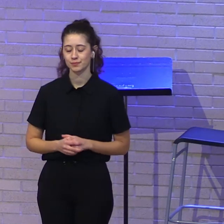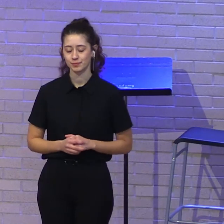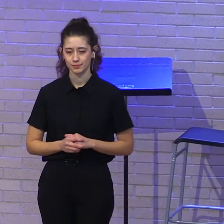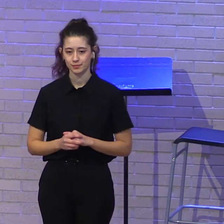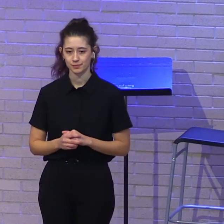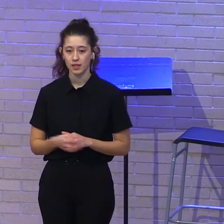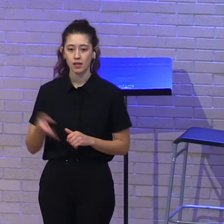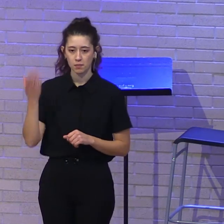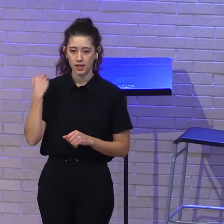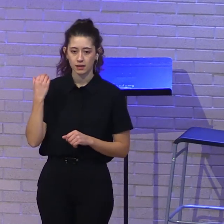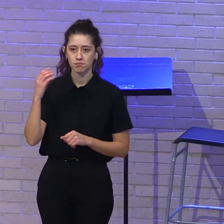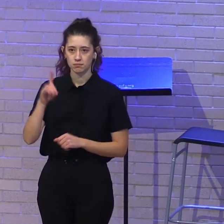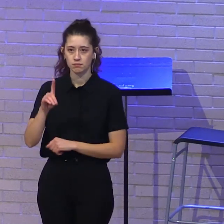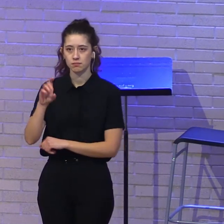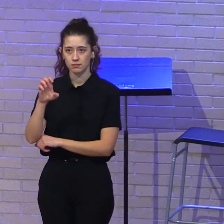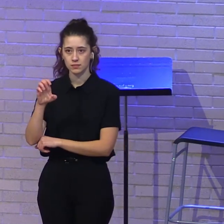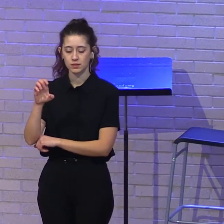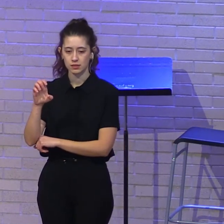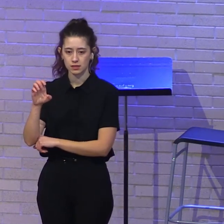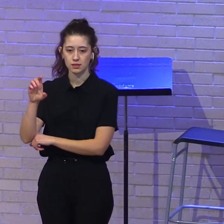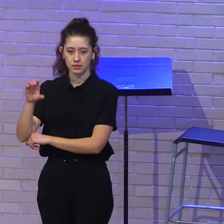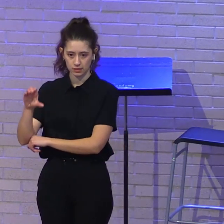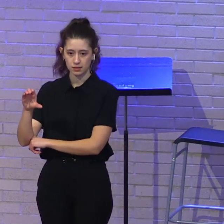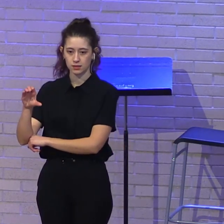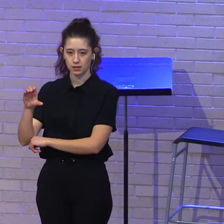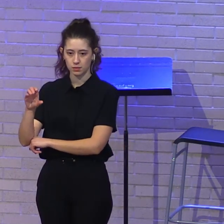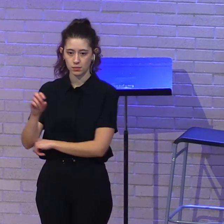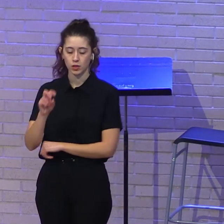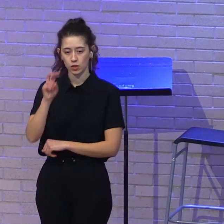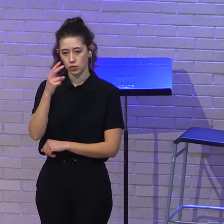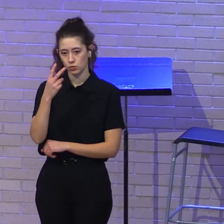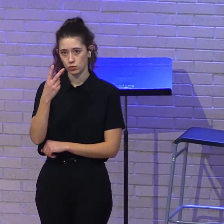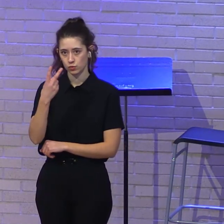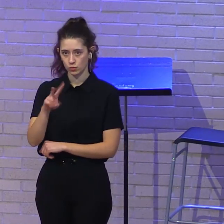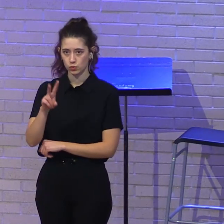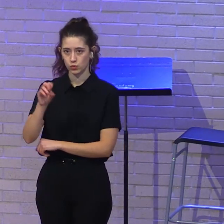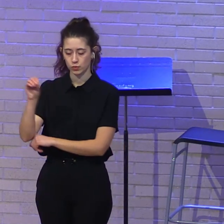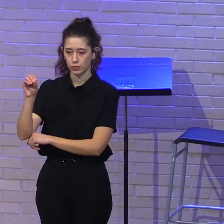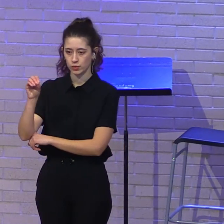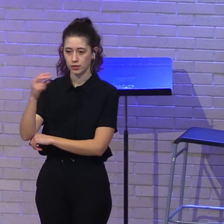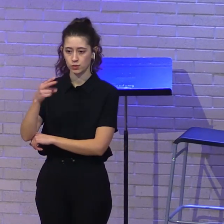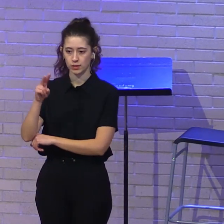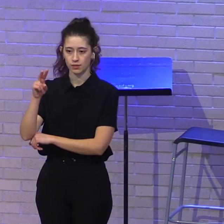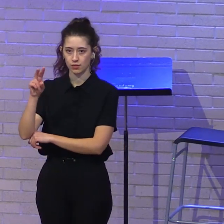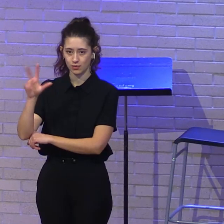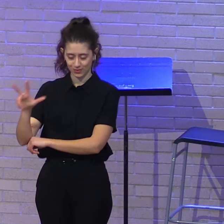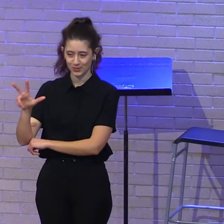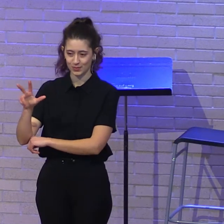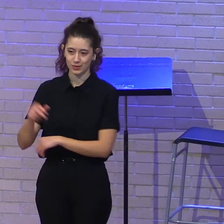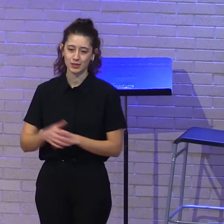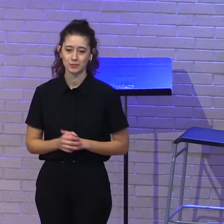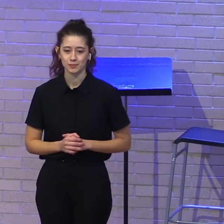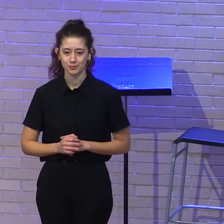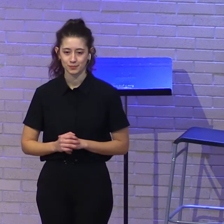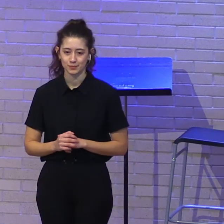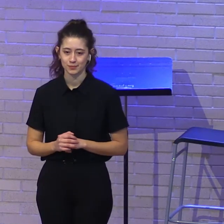2023. But it was special, because that year I was committed to come here and study in the United States.